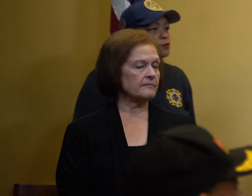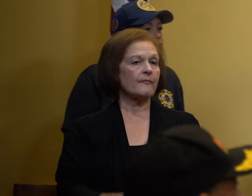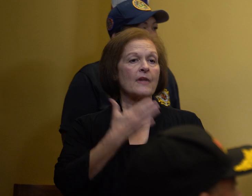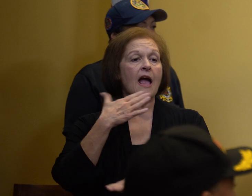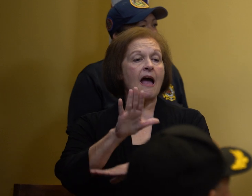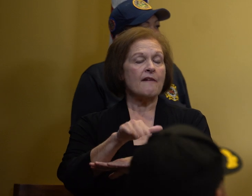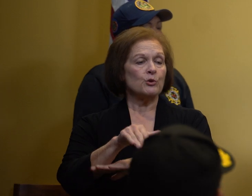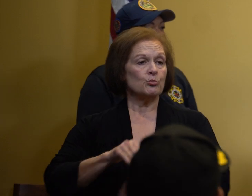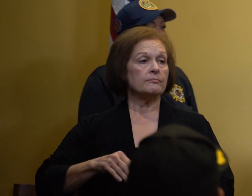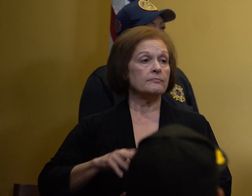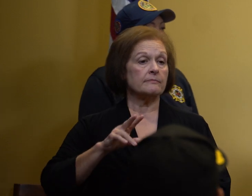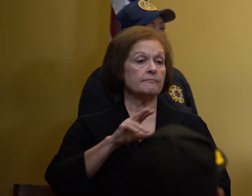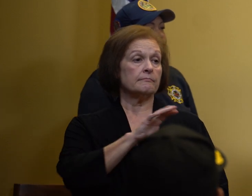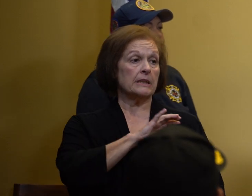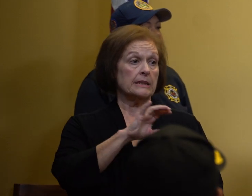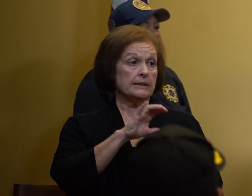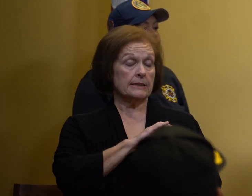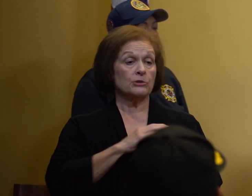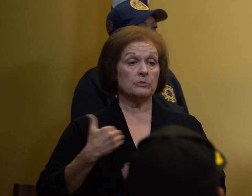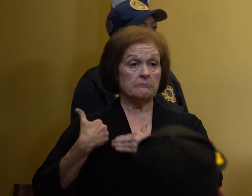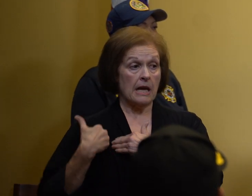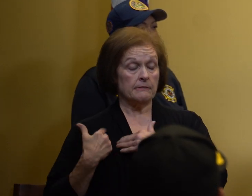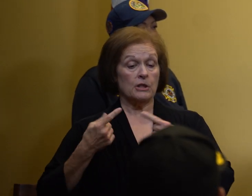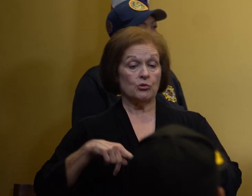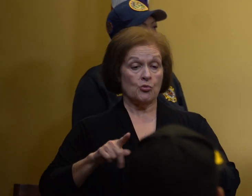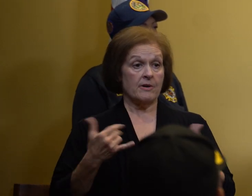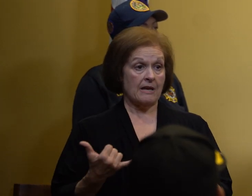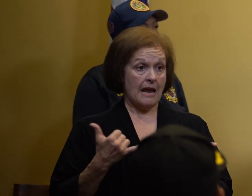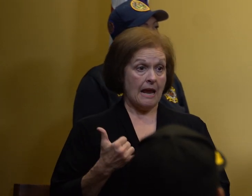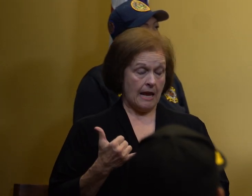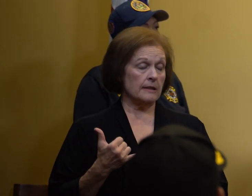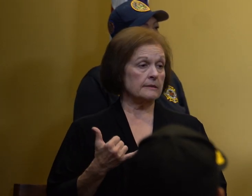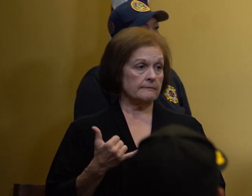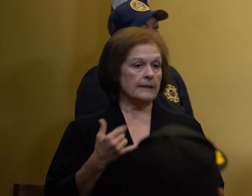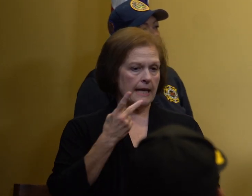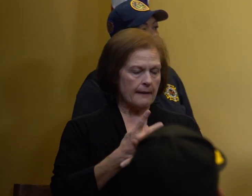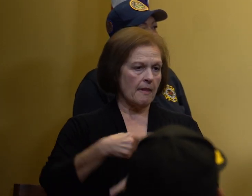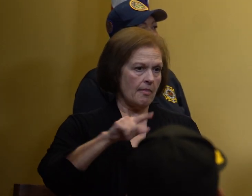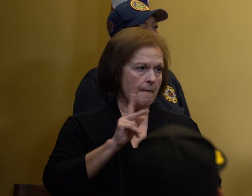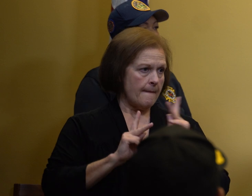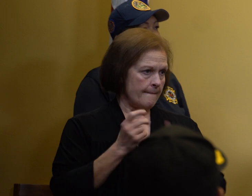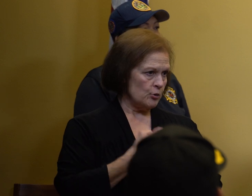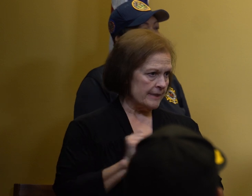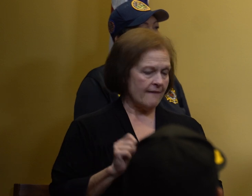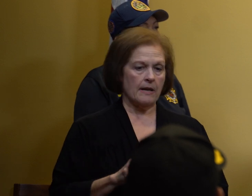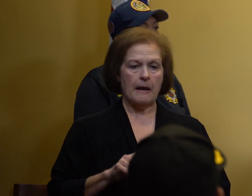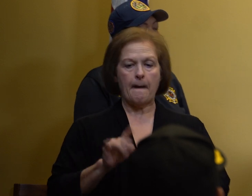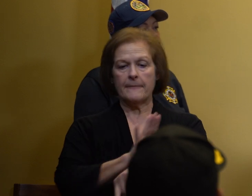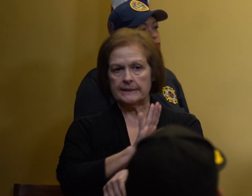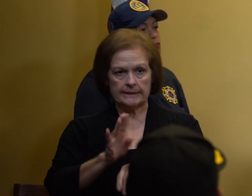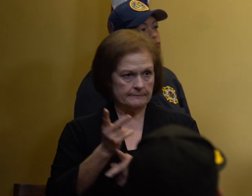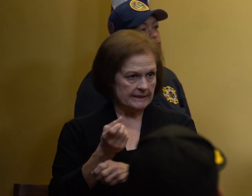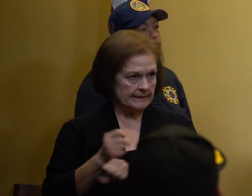Good afternoon, everyone. NOPD's primary responsibility during this event is to keep the safety of our citizens, our businesses, and not only them,